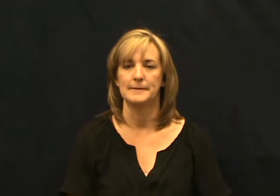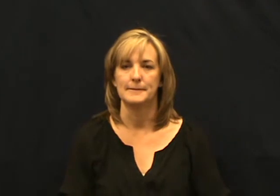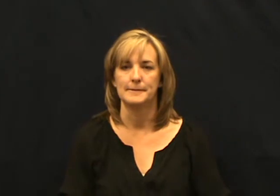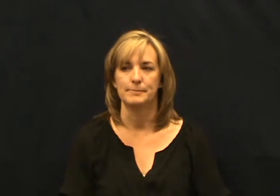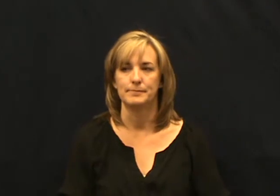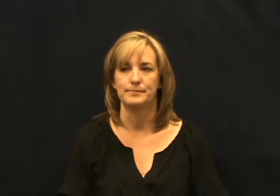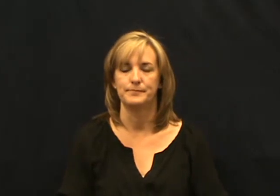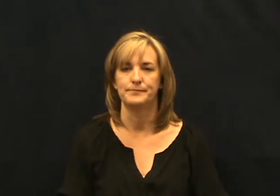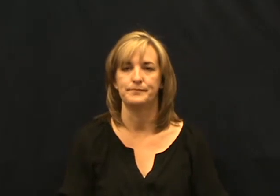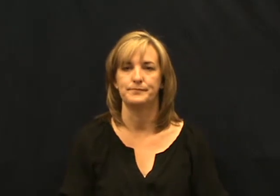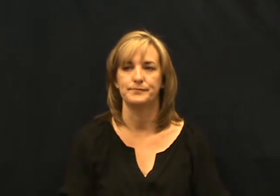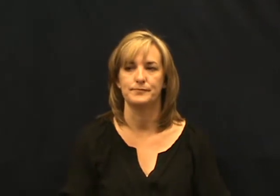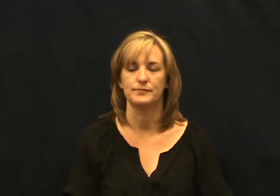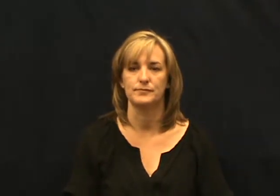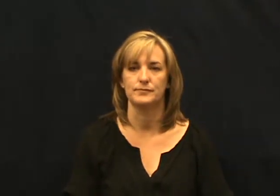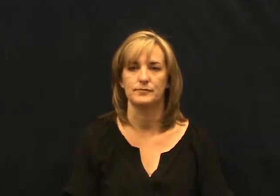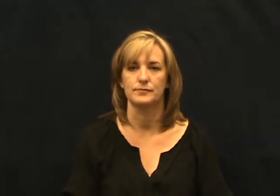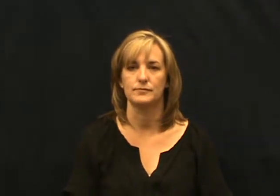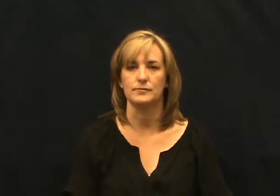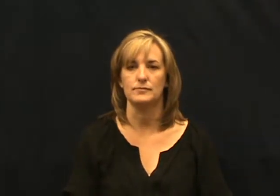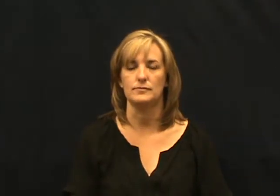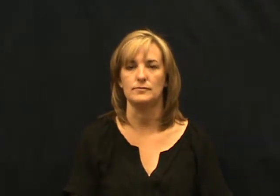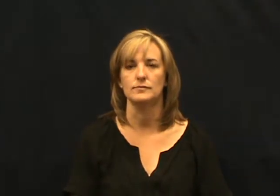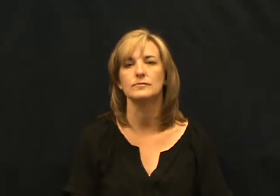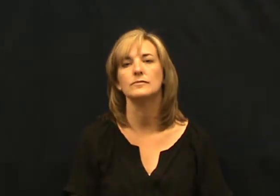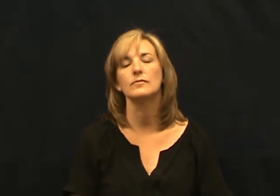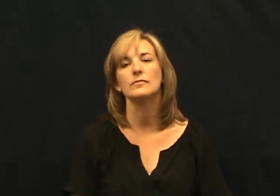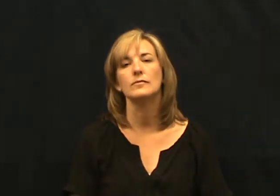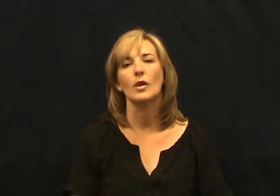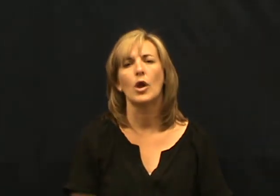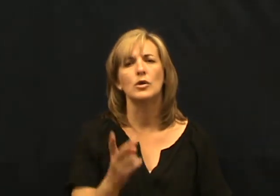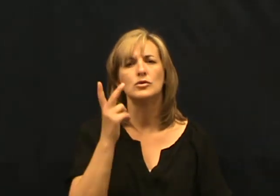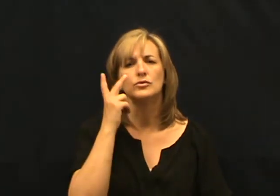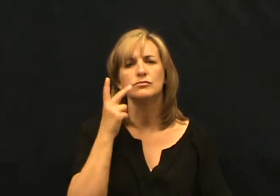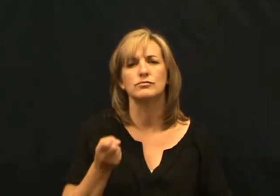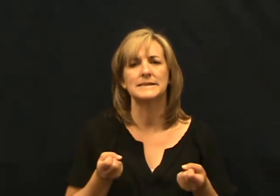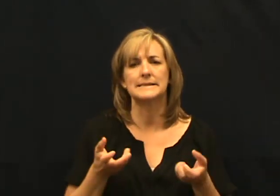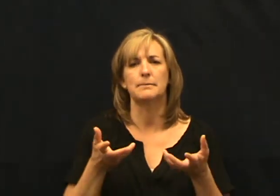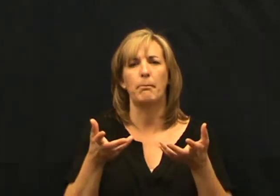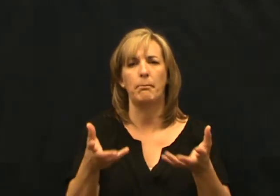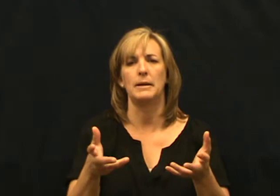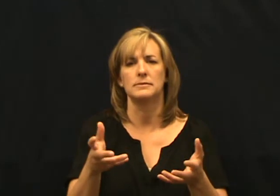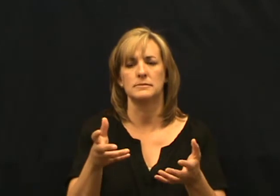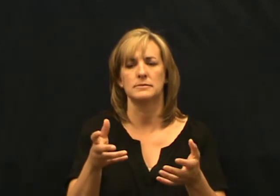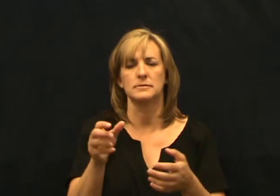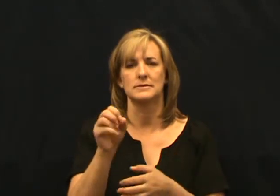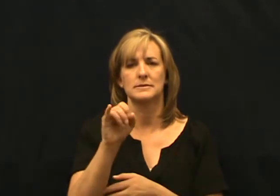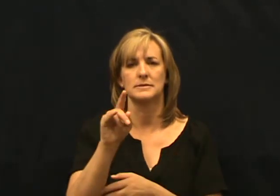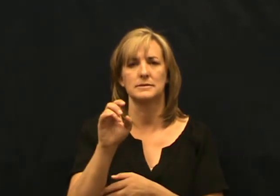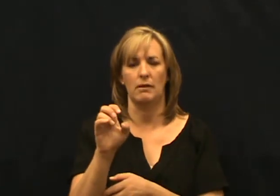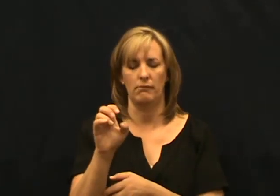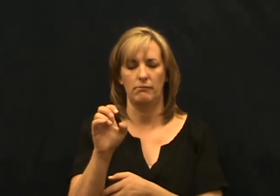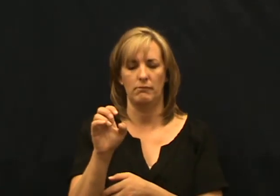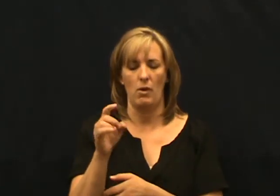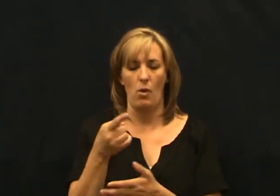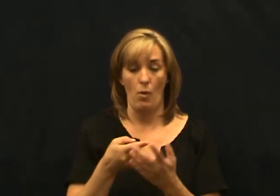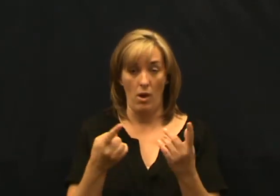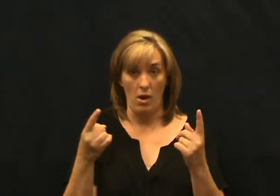And now let's look at the expense side. First, when cash is paid before the expense is incurred, we debit